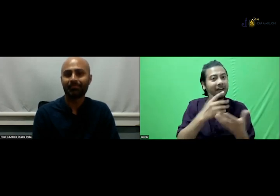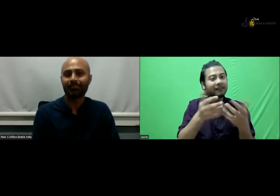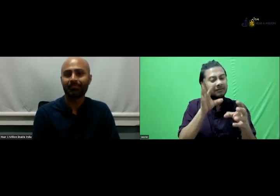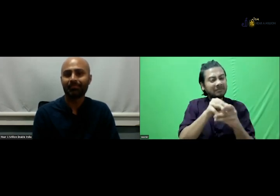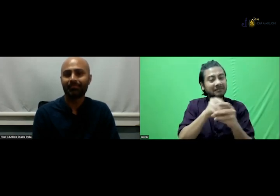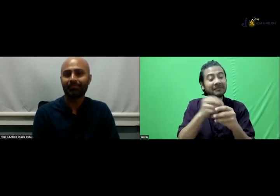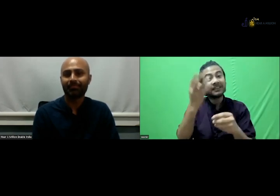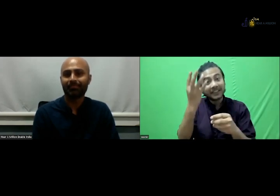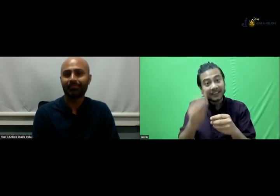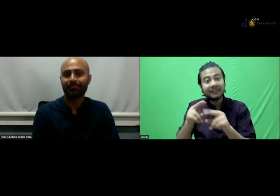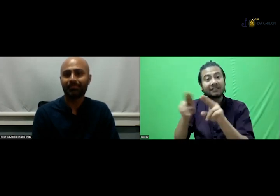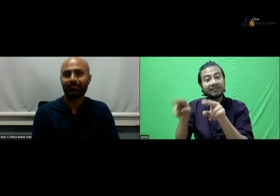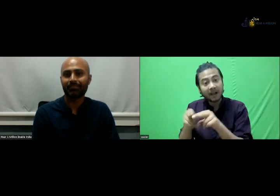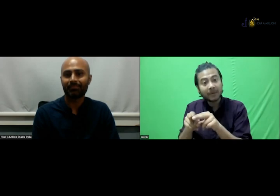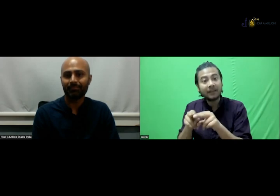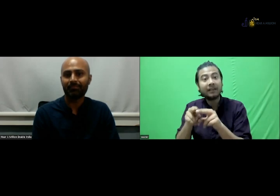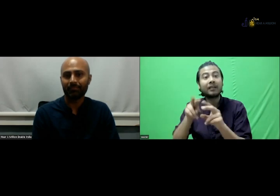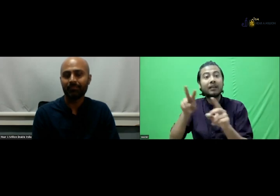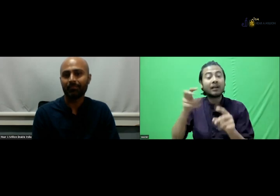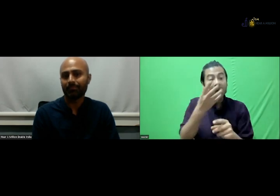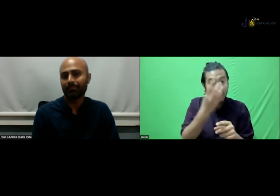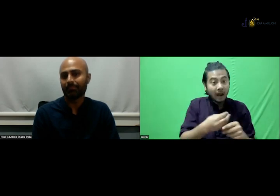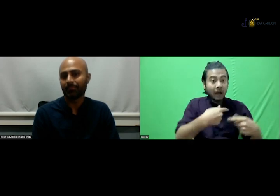involved 8 times, when he was